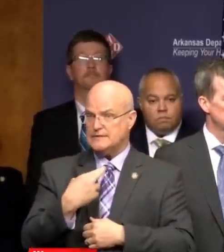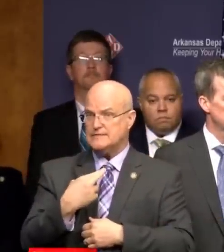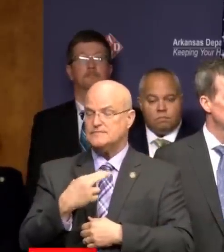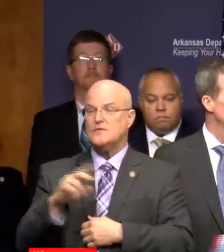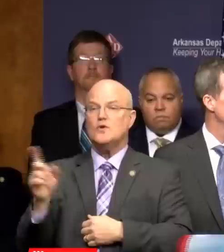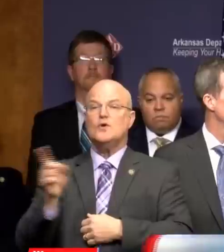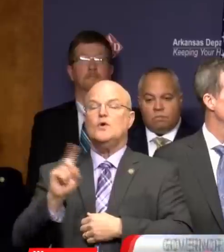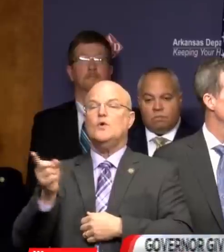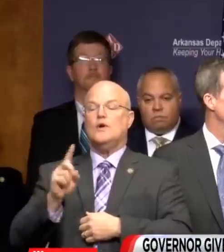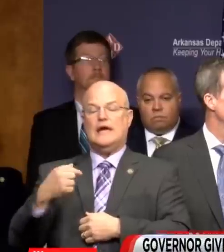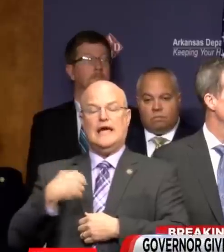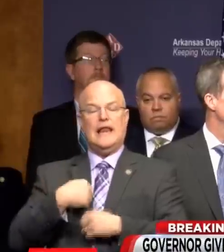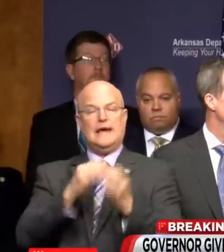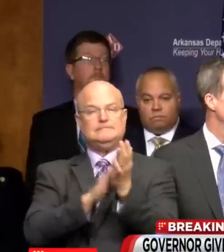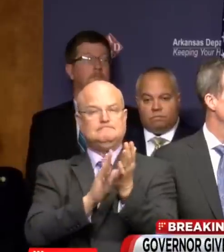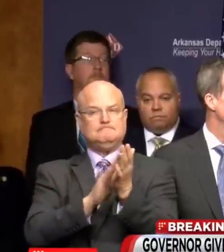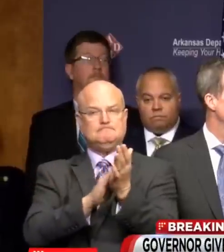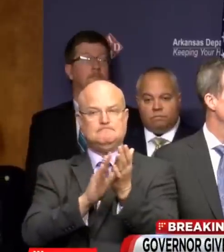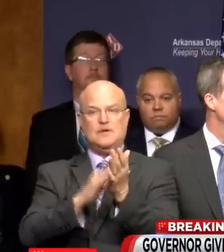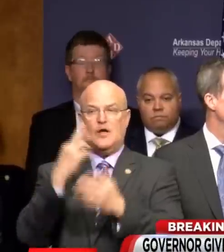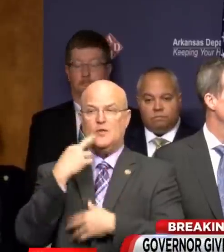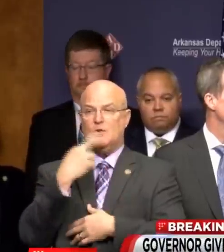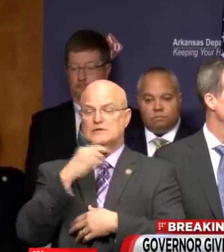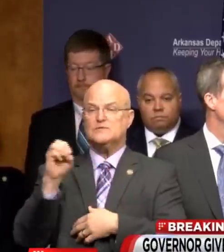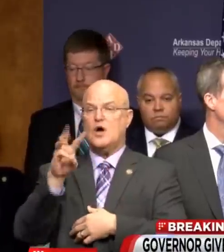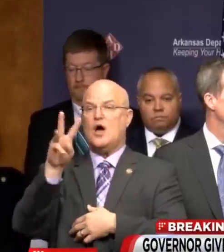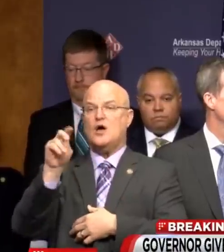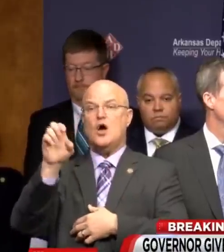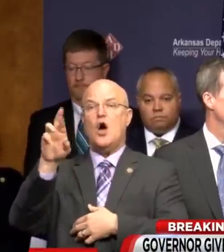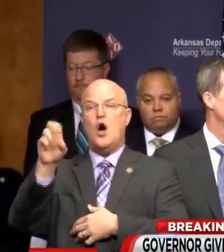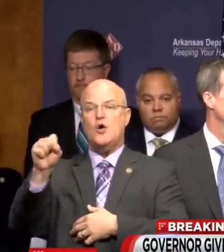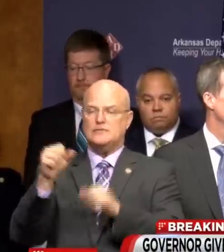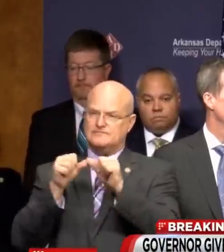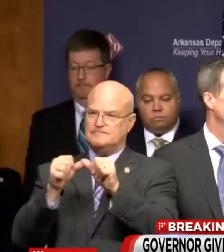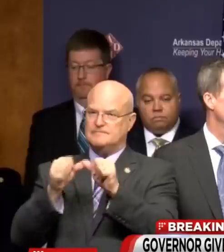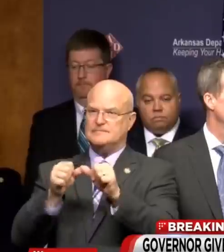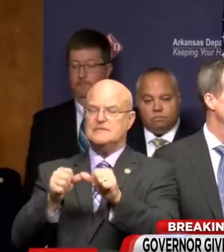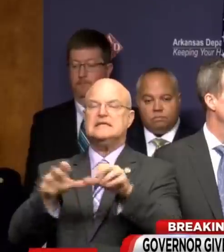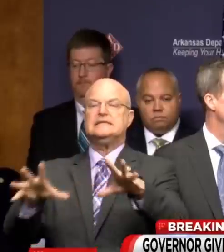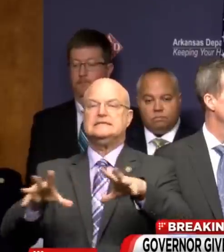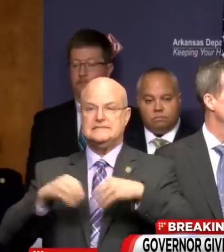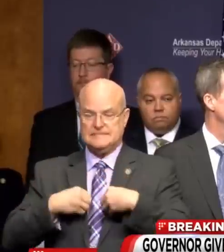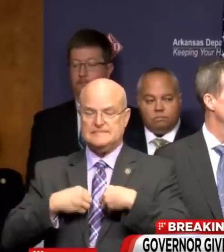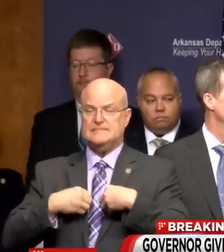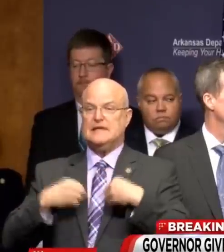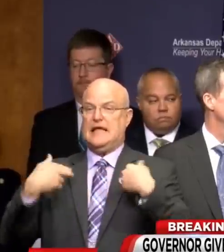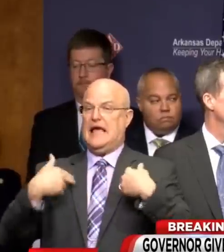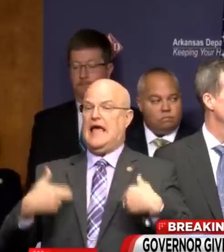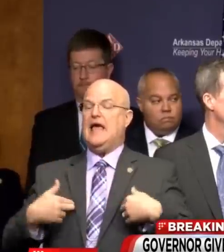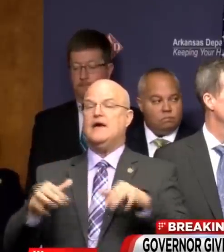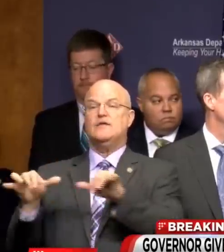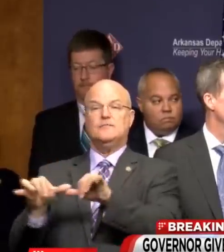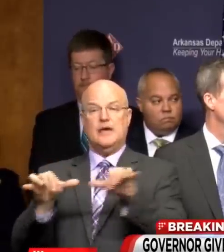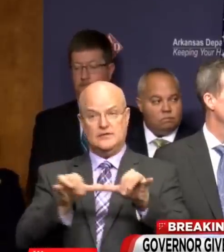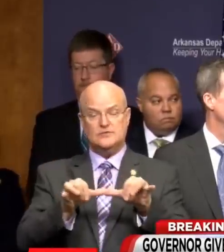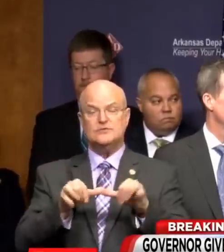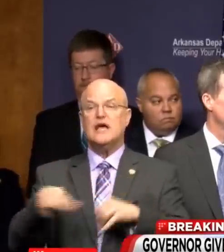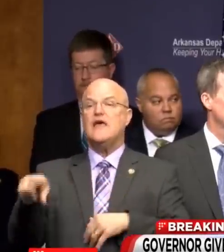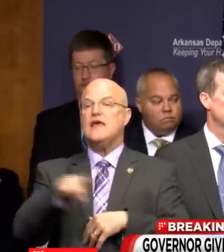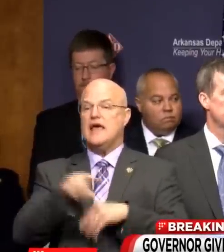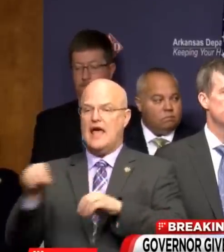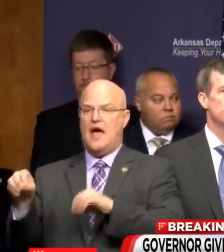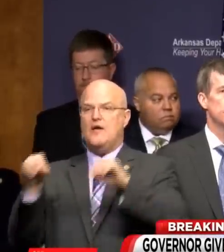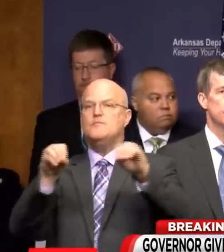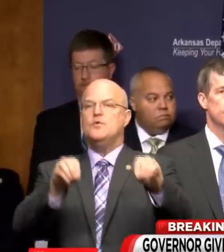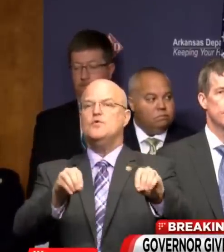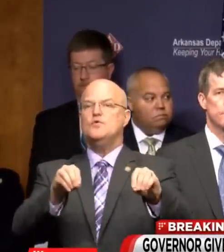where they, and I applaud the restaurant owners that have consistently taken health measures. They have moved